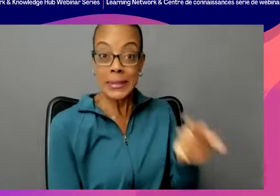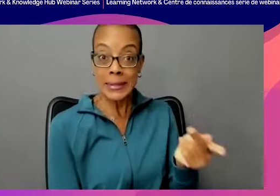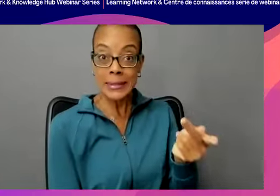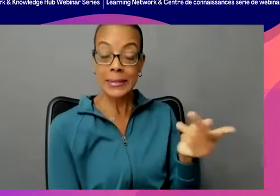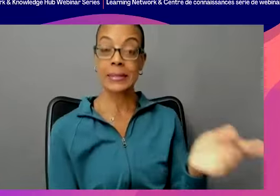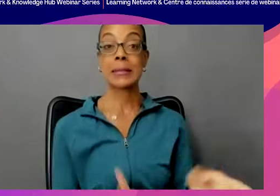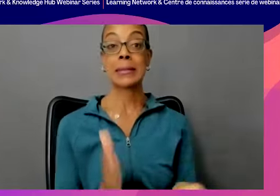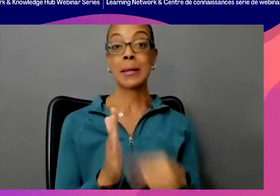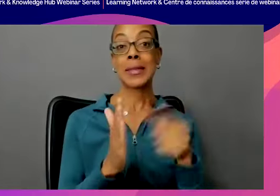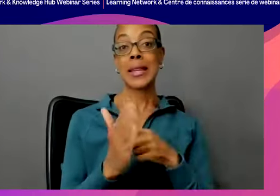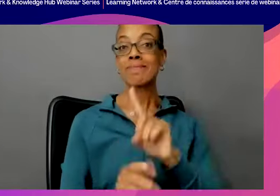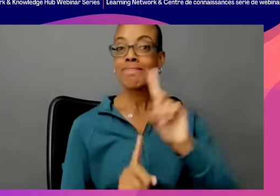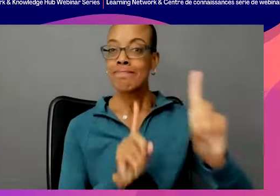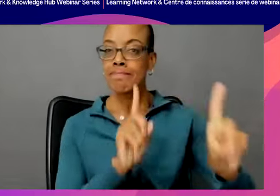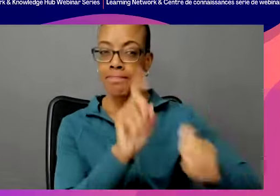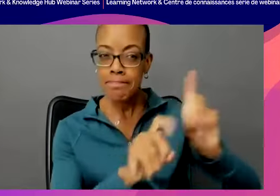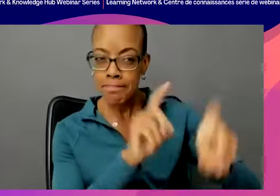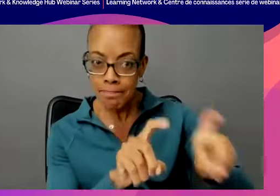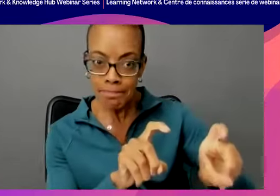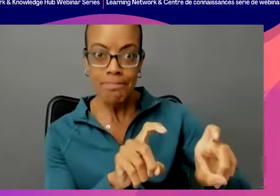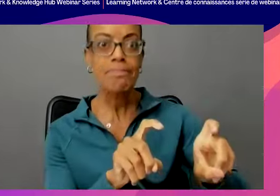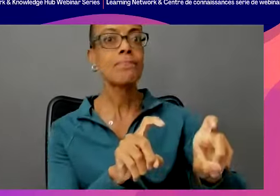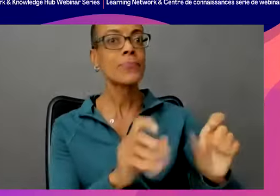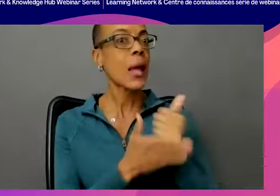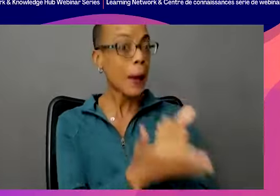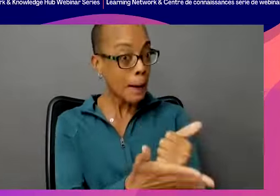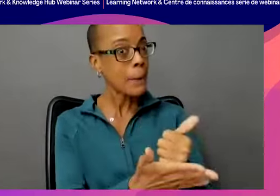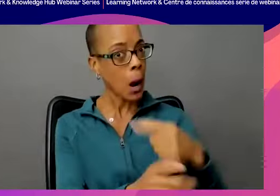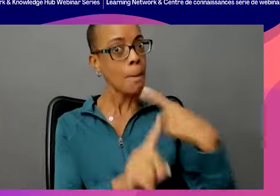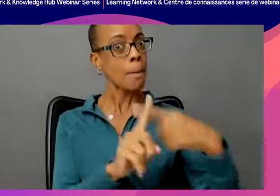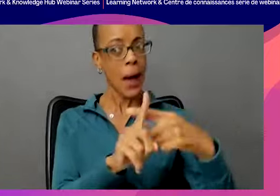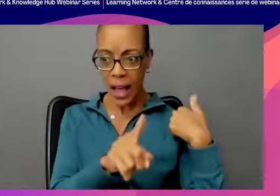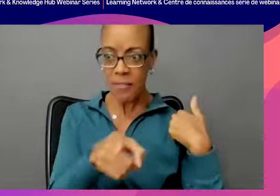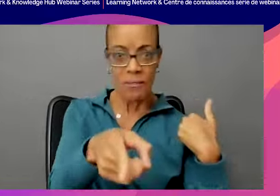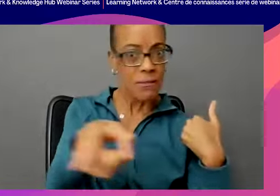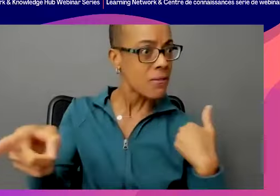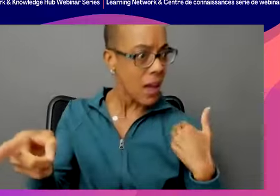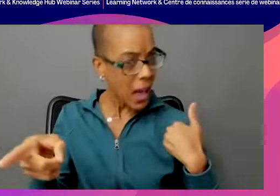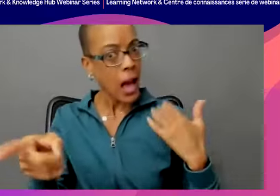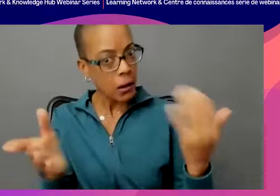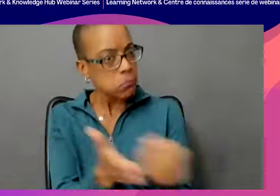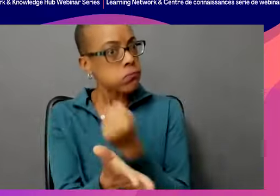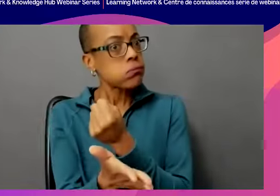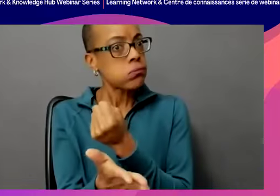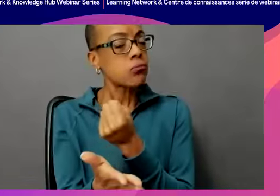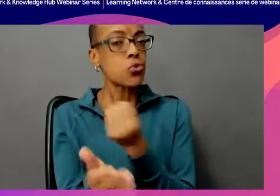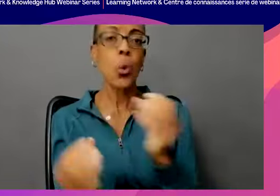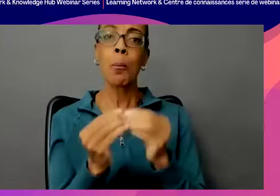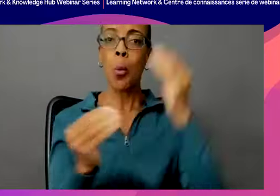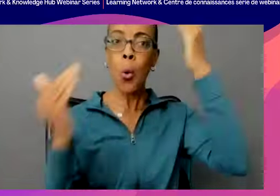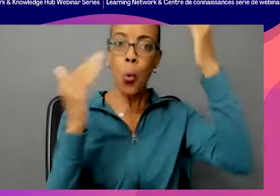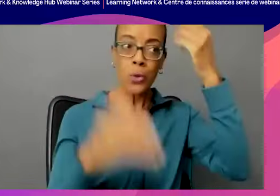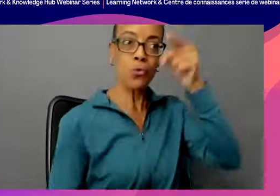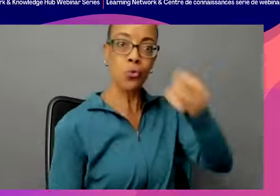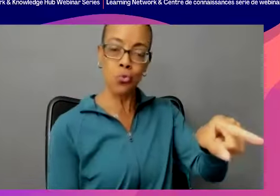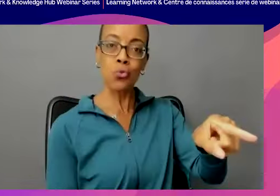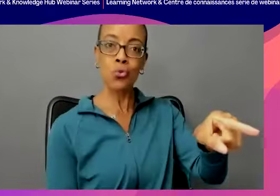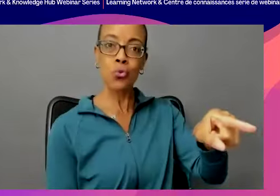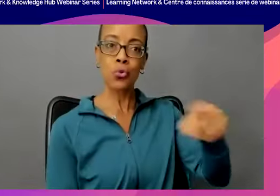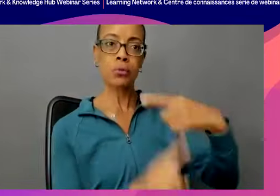ask questions or help point out some of their strengths and bring more awareness for the grandma, what her strengths are.